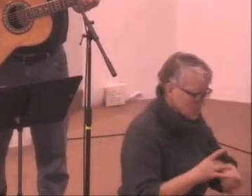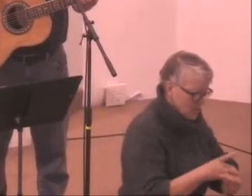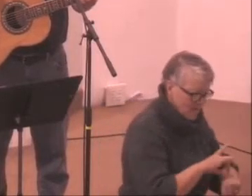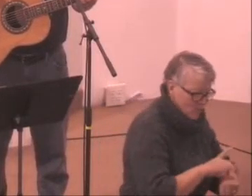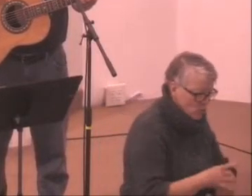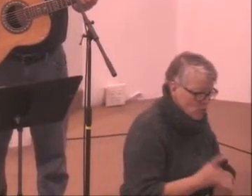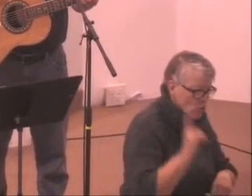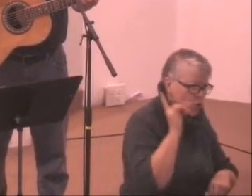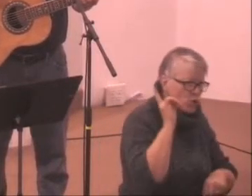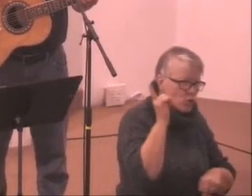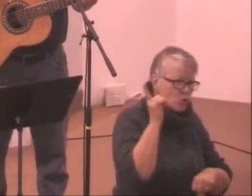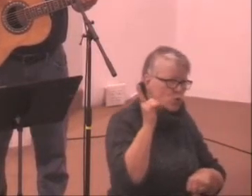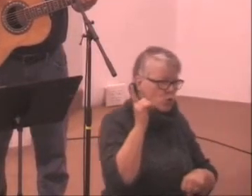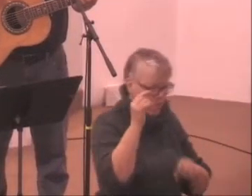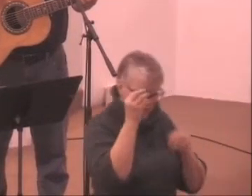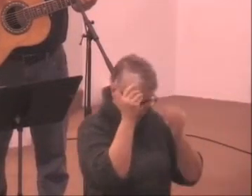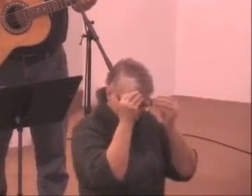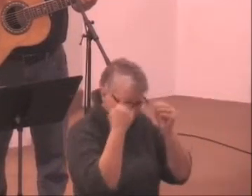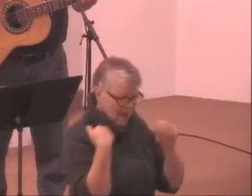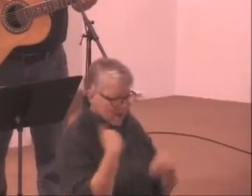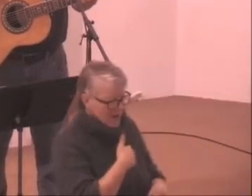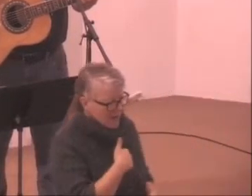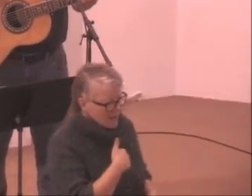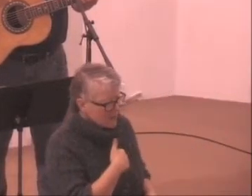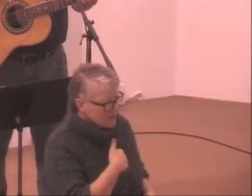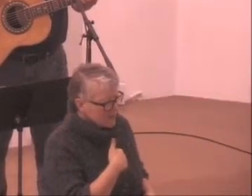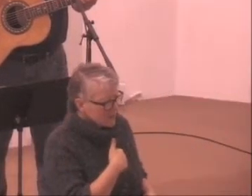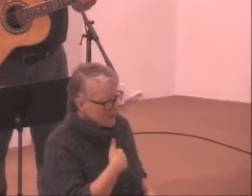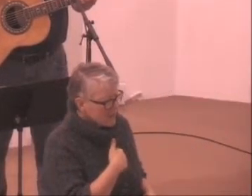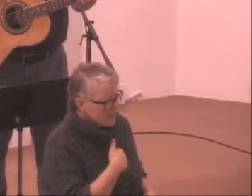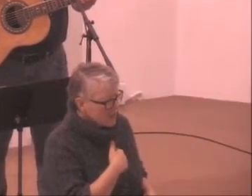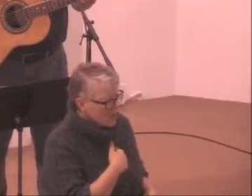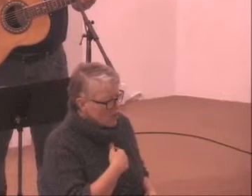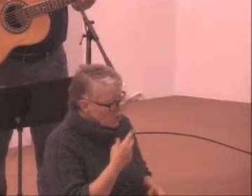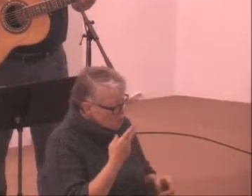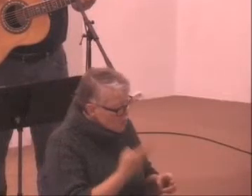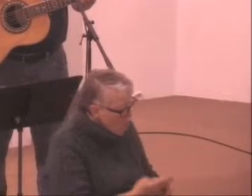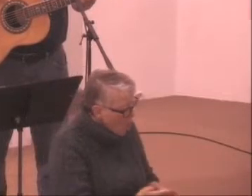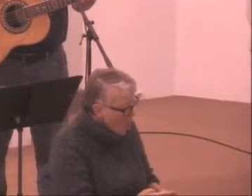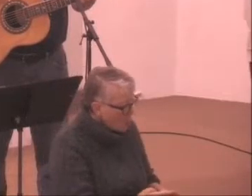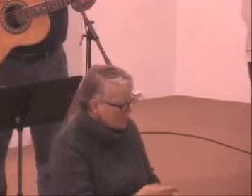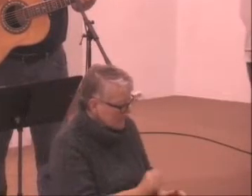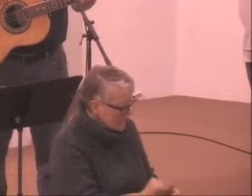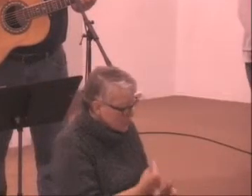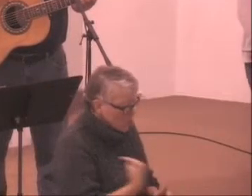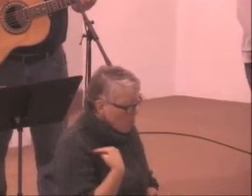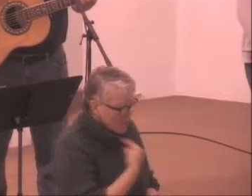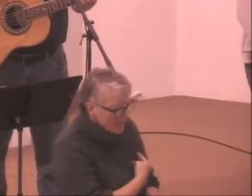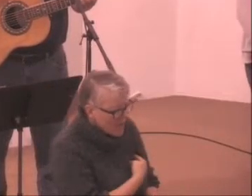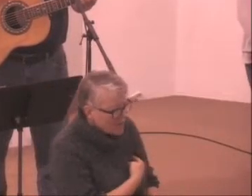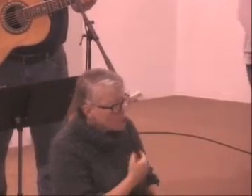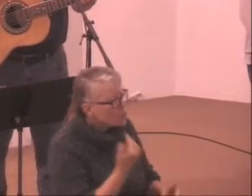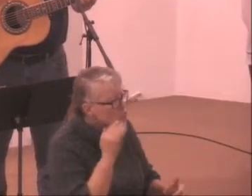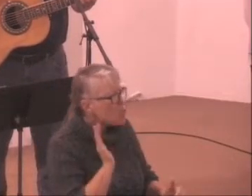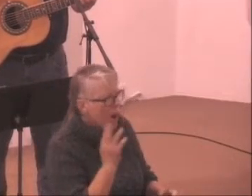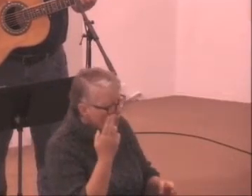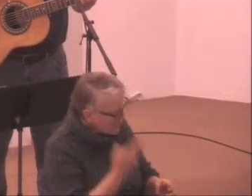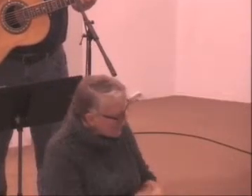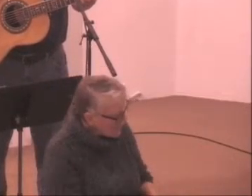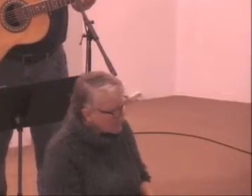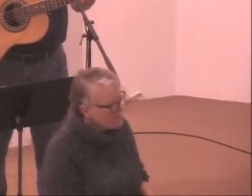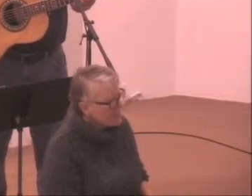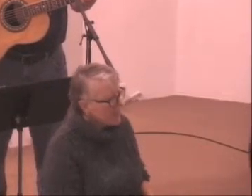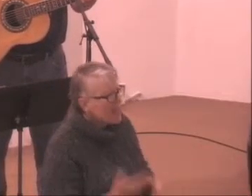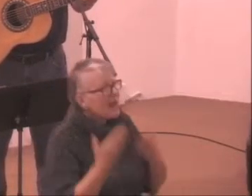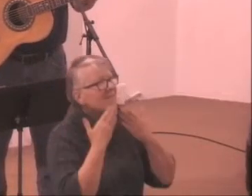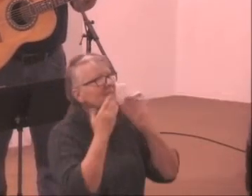us and called us by name, Father. I thank you, Lord, that you are so gracious, Lord, that you are forgiving, Father.